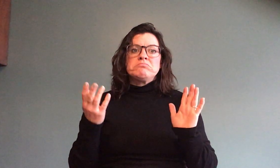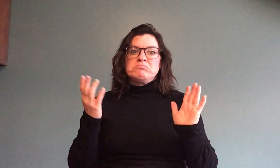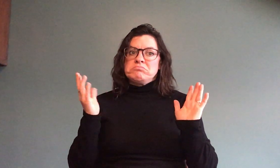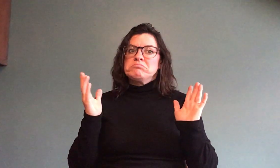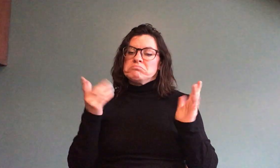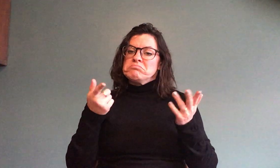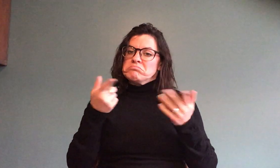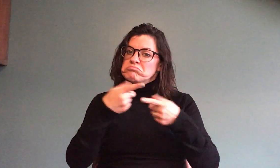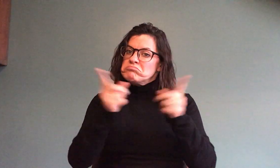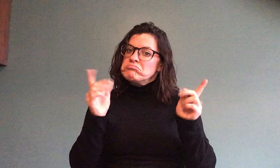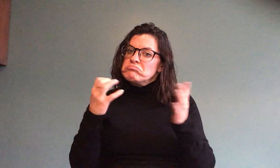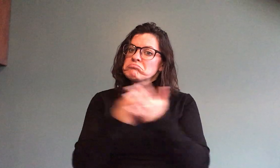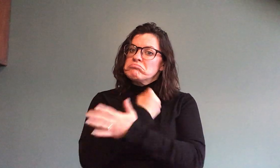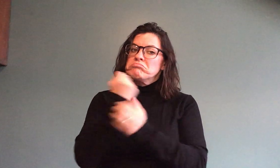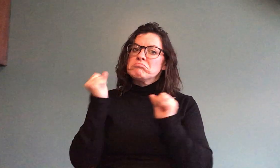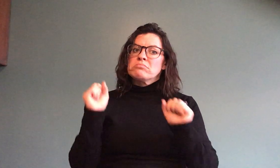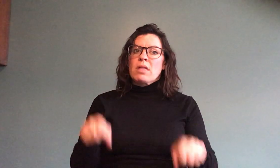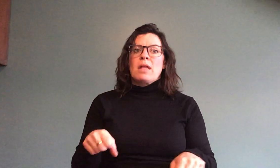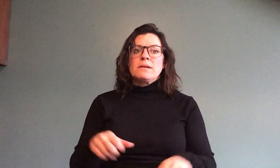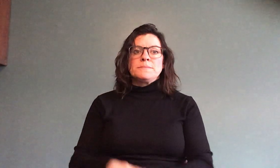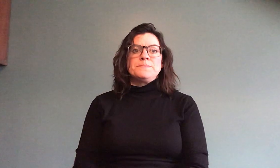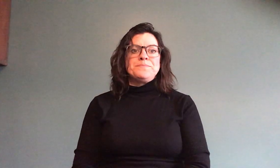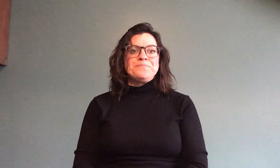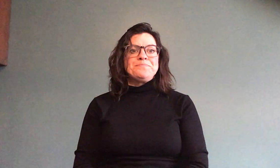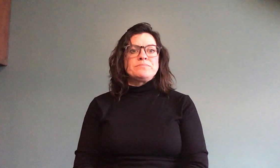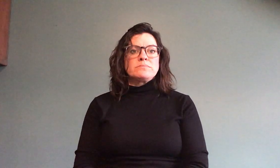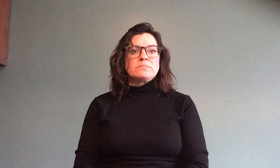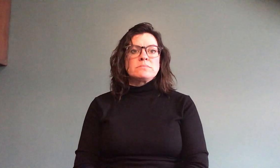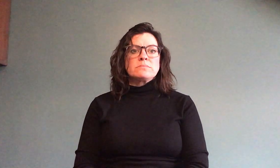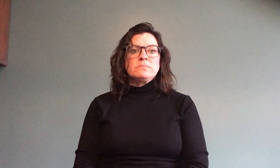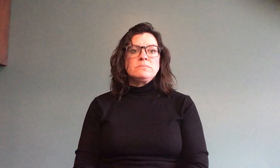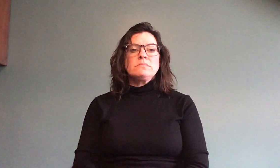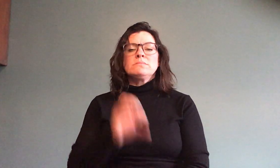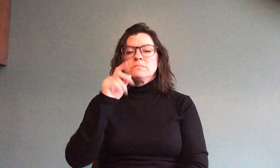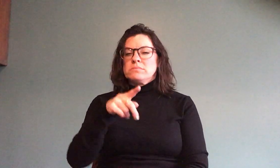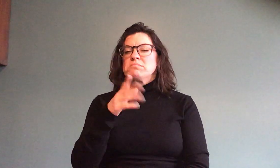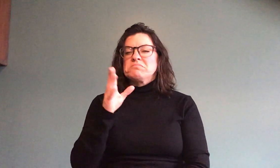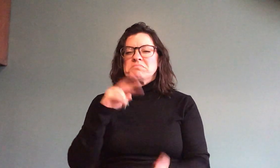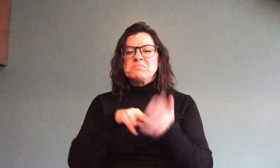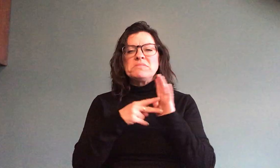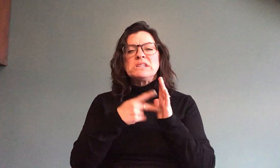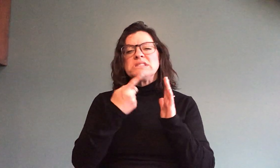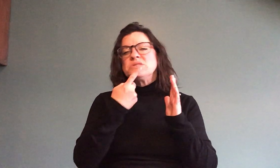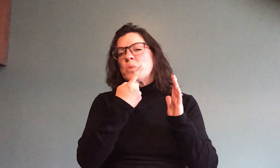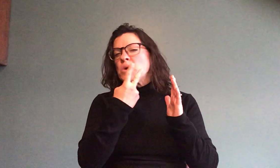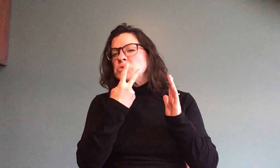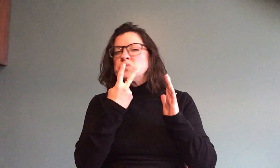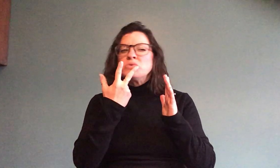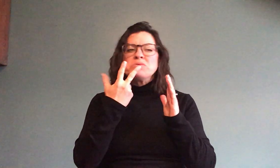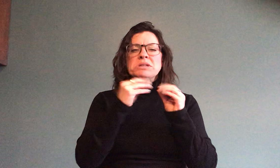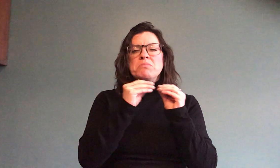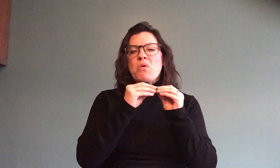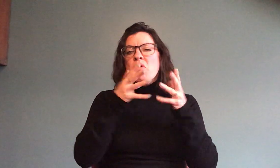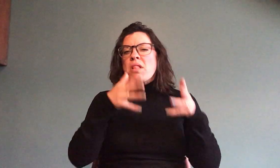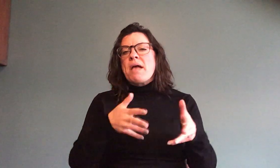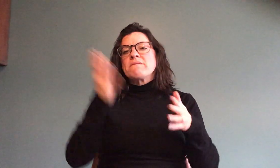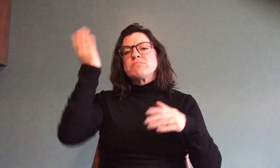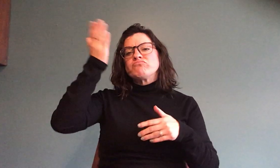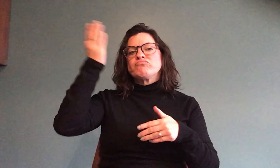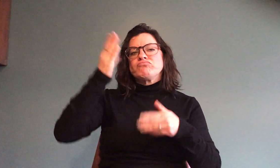certification by the time, if and when school is going to finish up in June. All right, people? Yeah. Okay, yeah, okay.